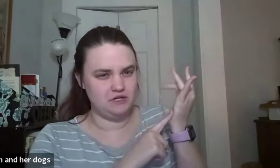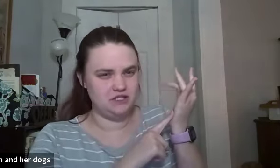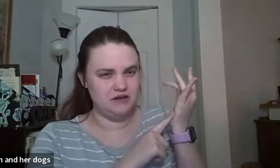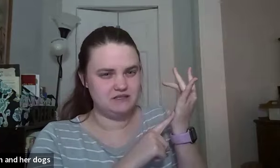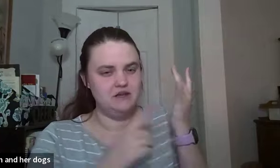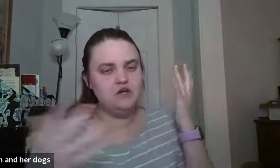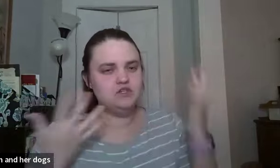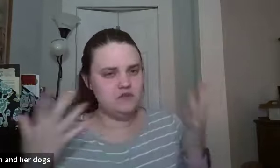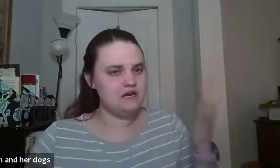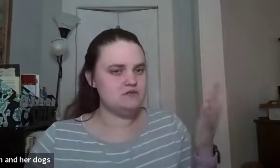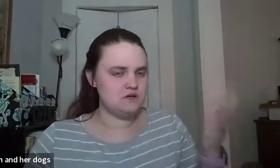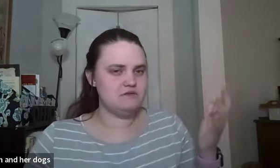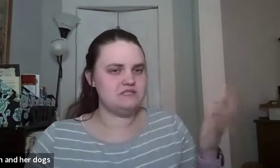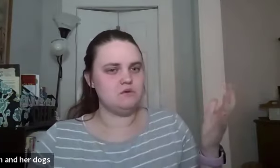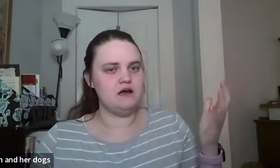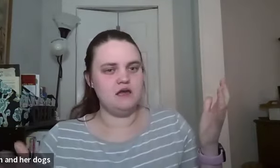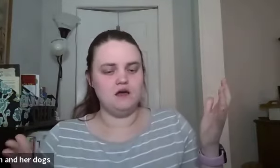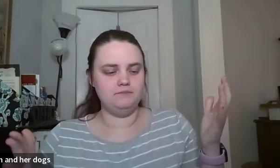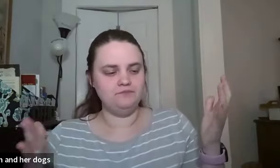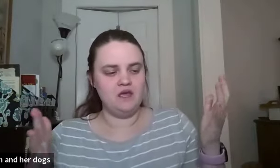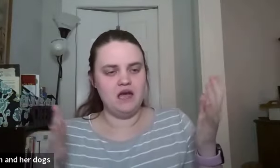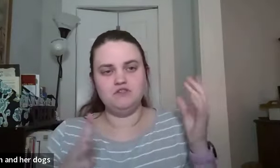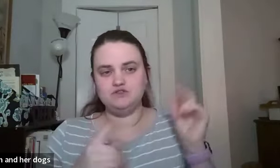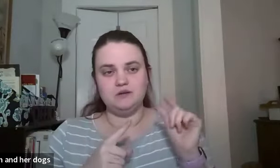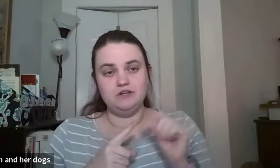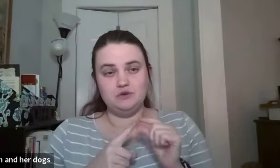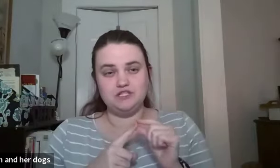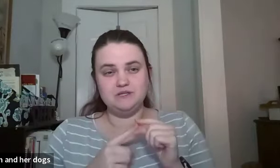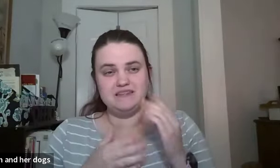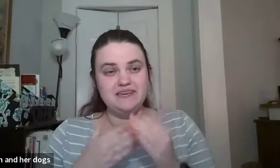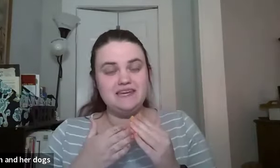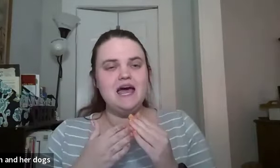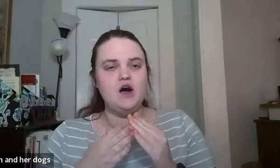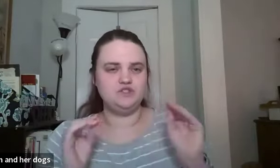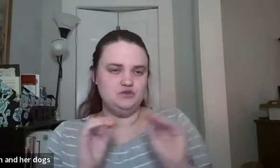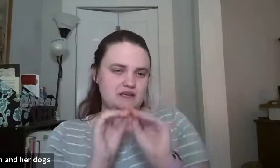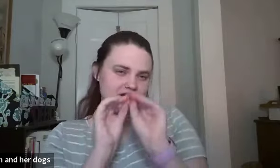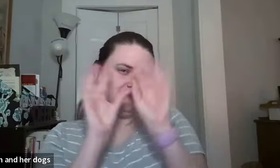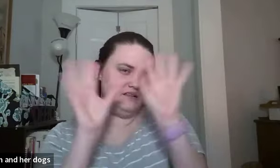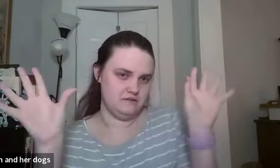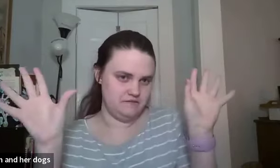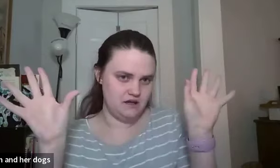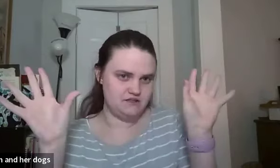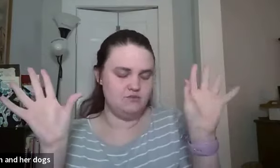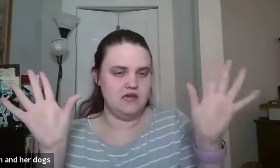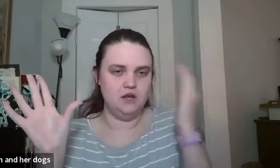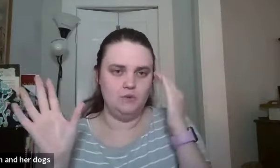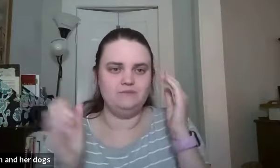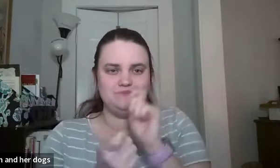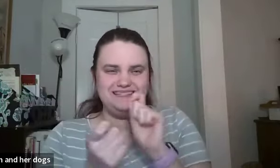question you're asking. So that is one of the reasons why having those WH question words at the end helps to like clarify so they know